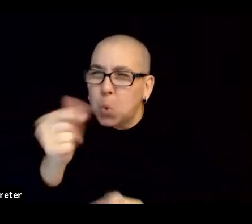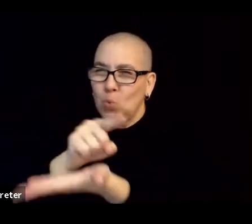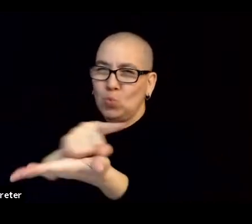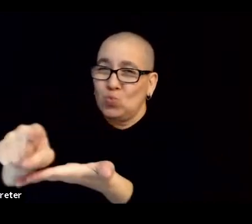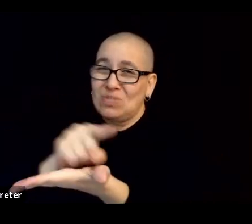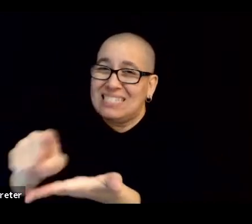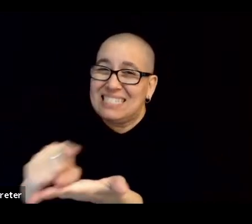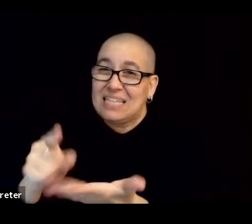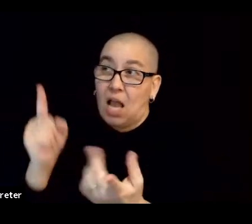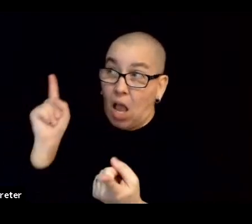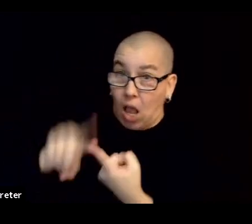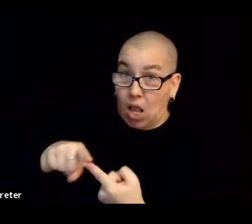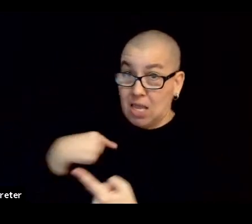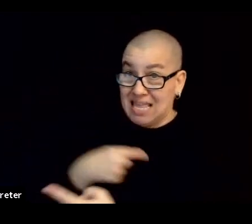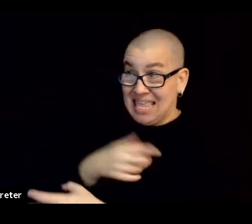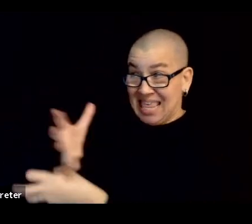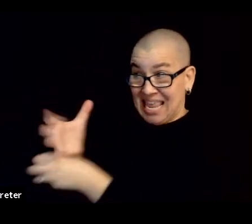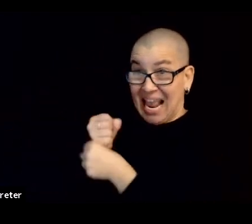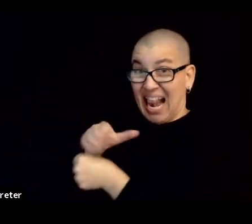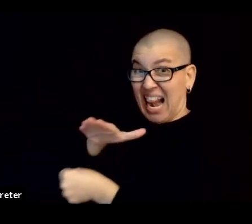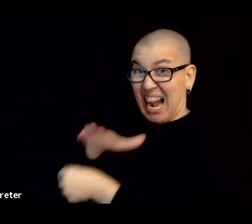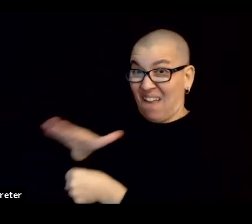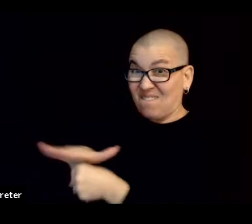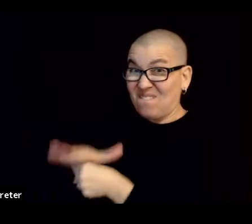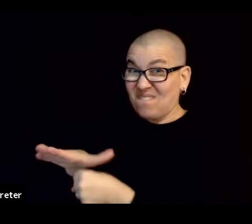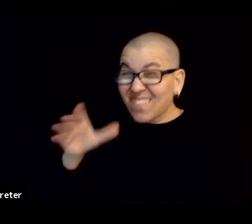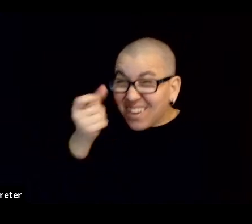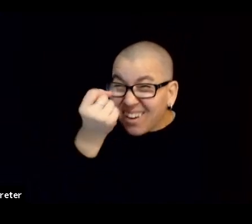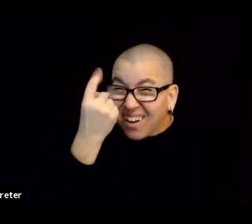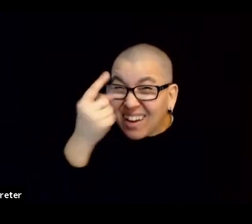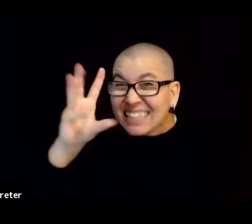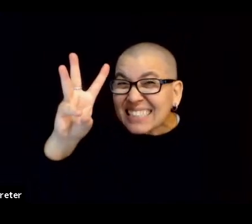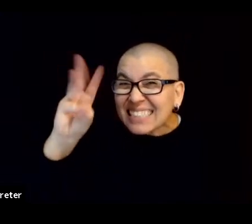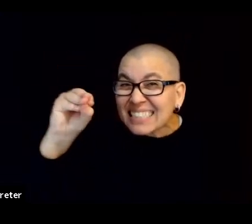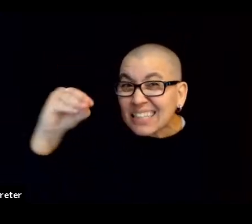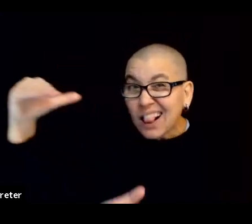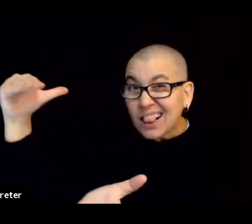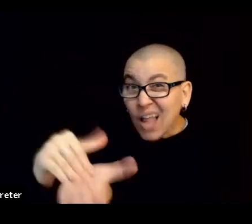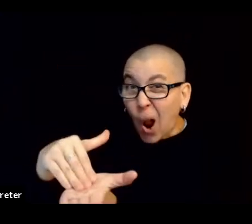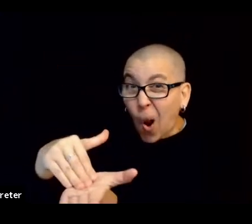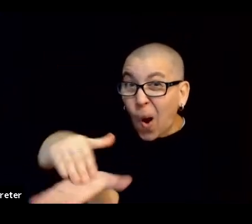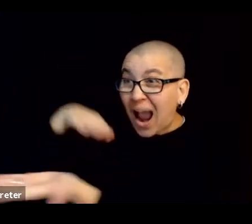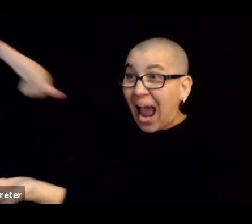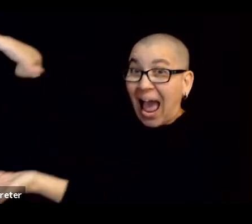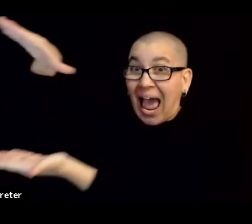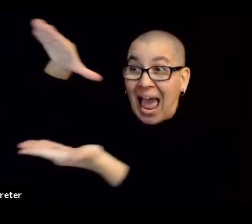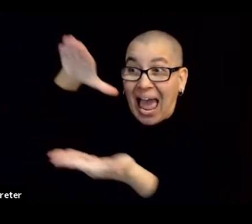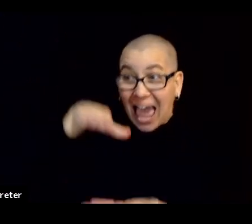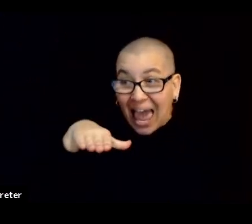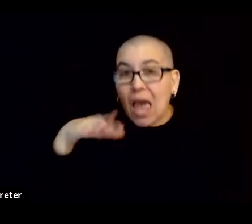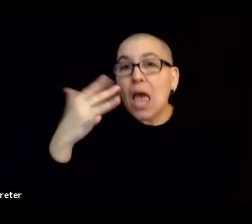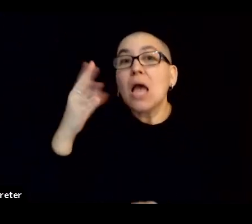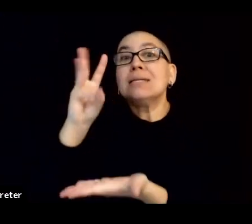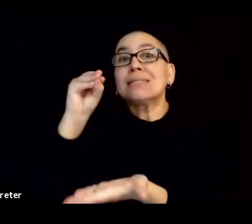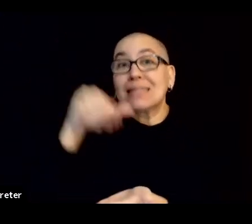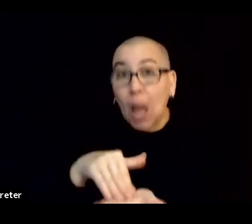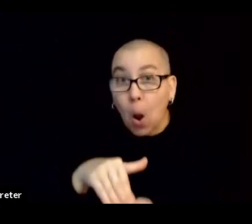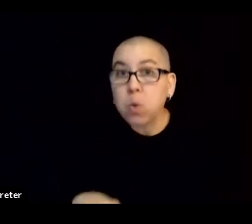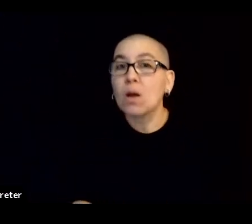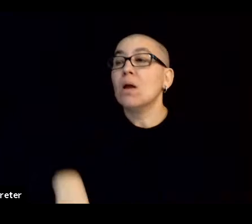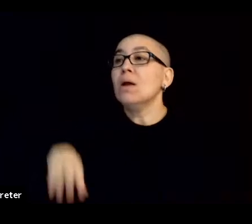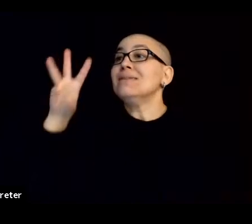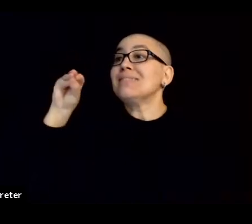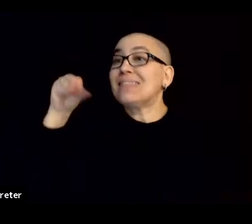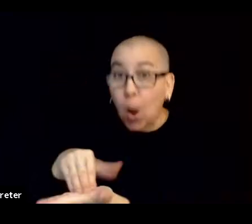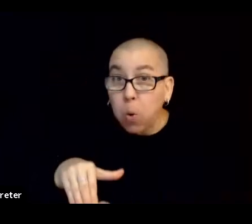federal government. As Governor mentioned, that's about 60,000 doses a week, and that number has not increased in recent times. We estimate it will take